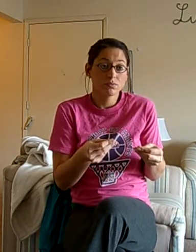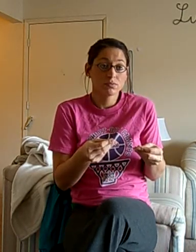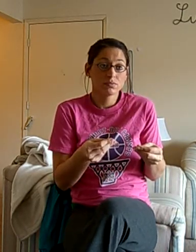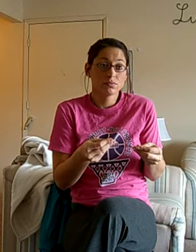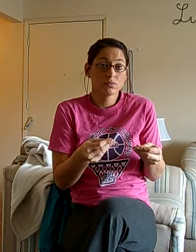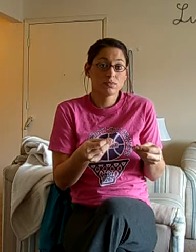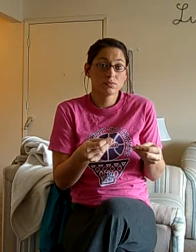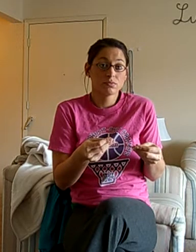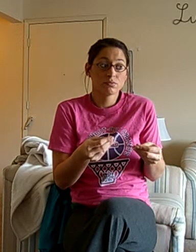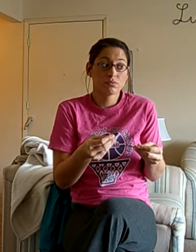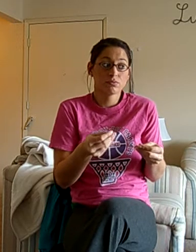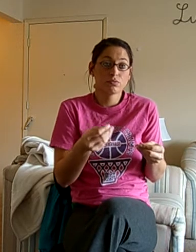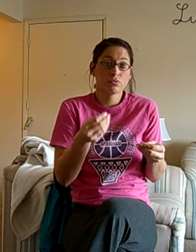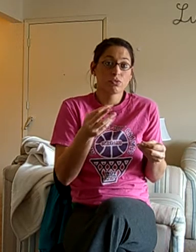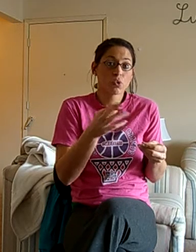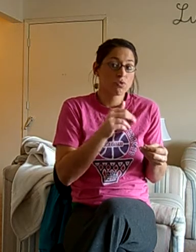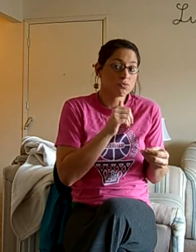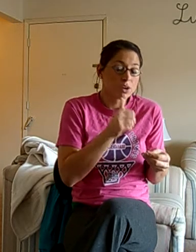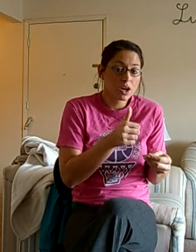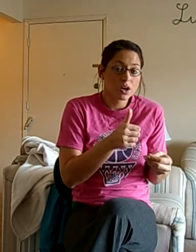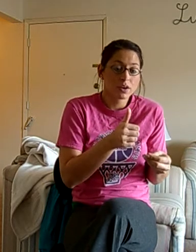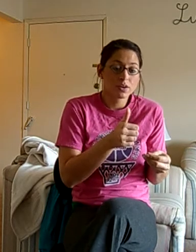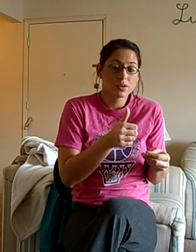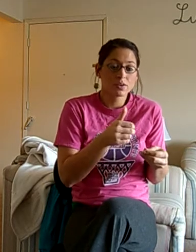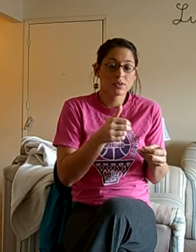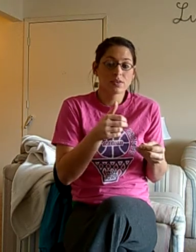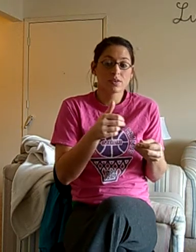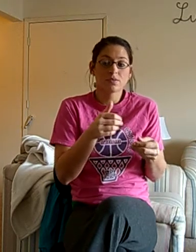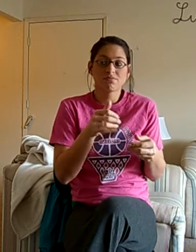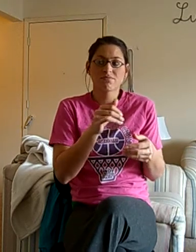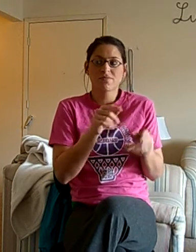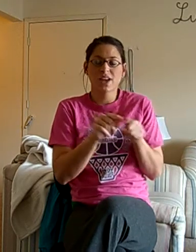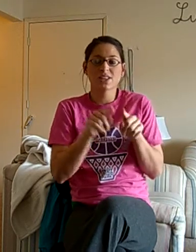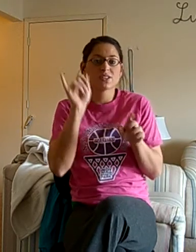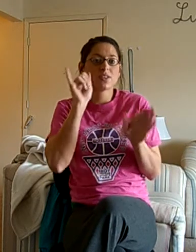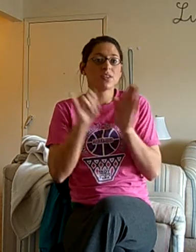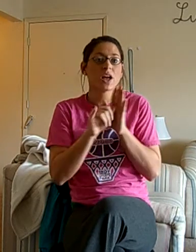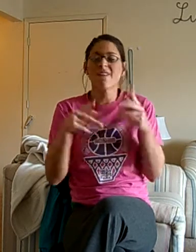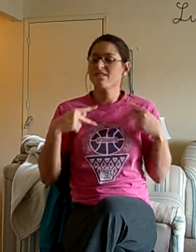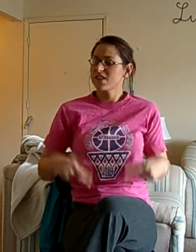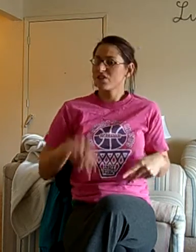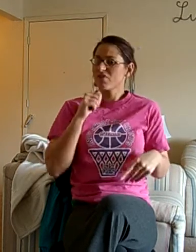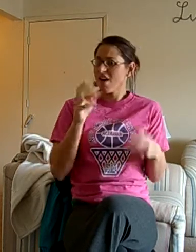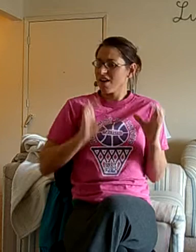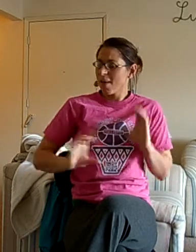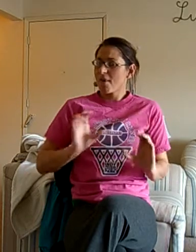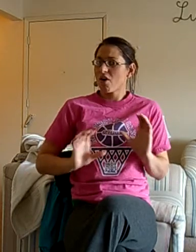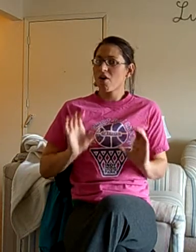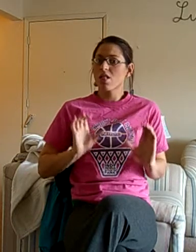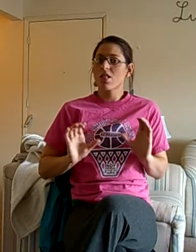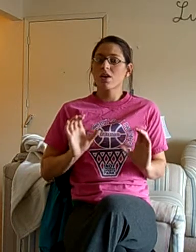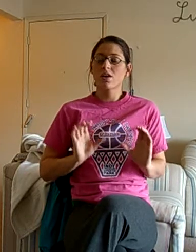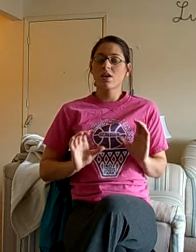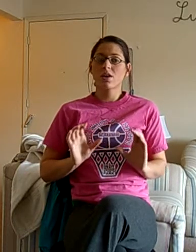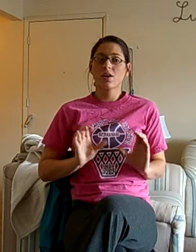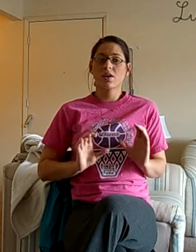or not, of course, as an identifier, but it is physical rather than chemical, because it's